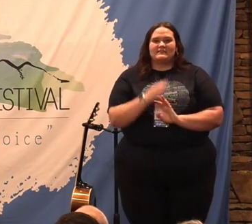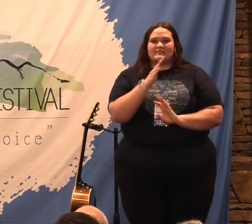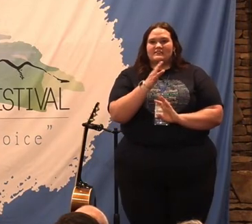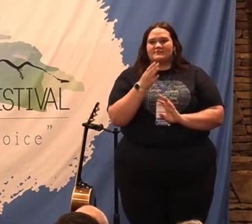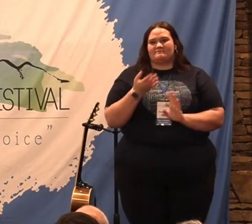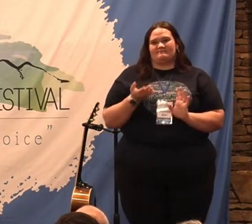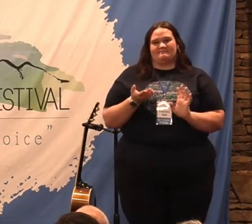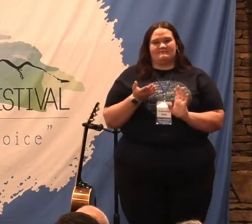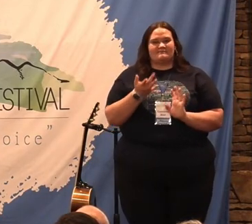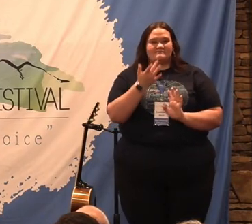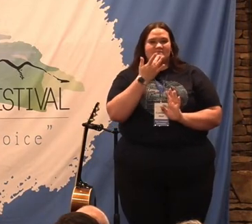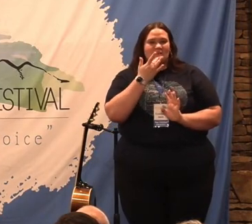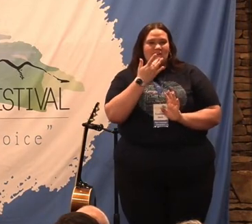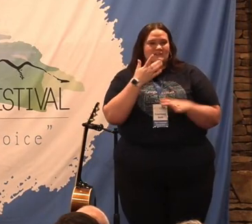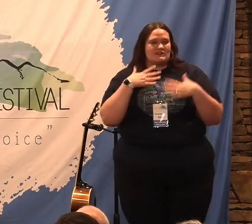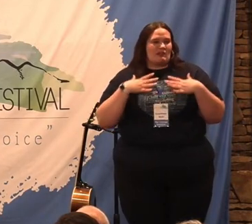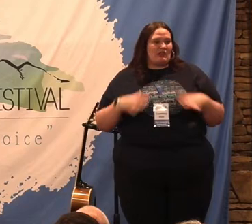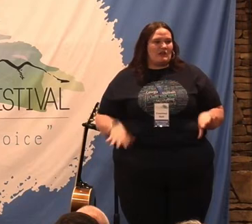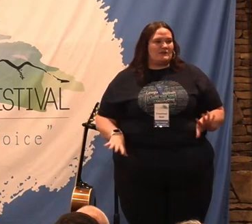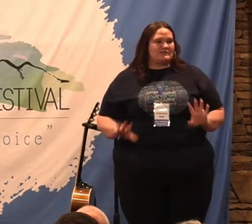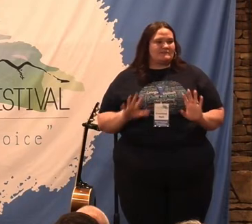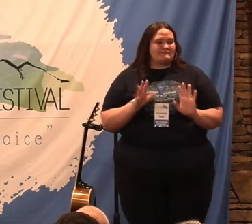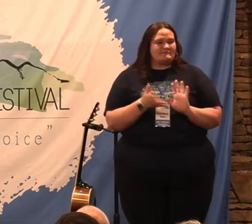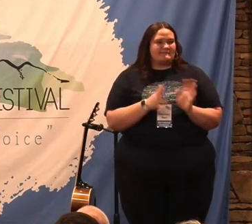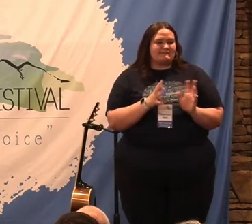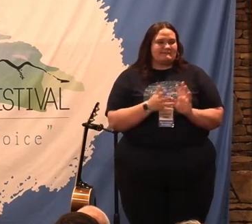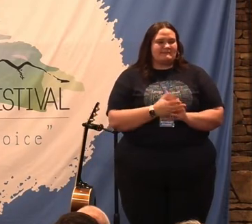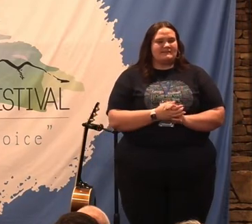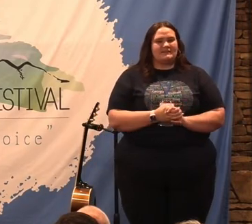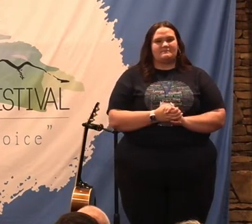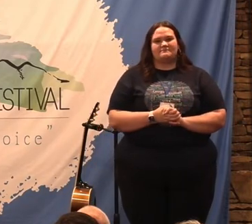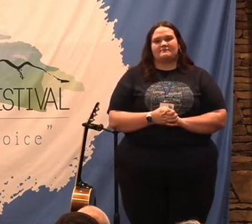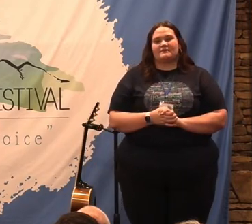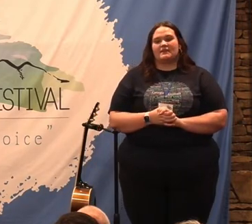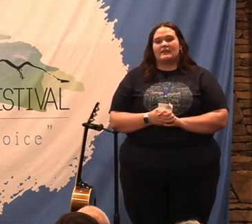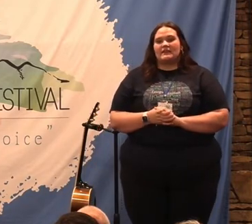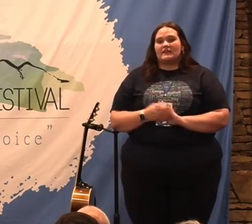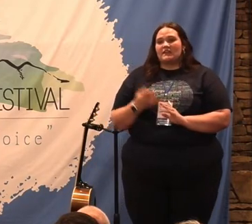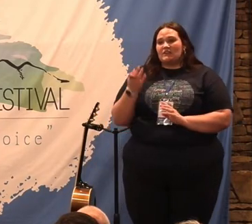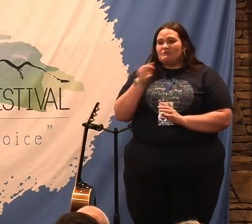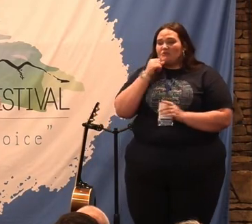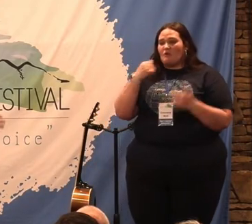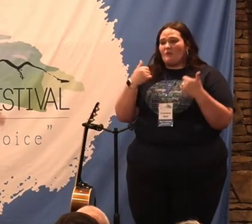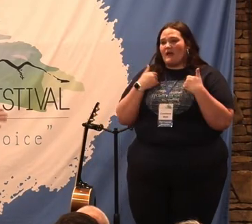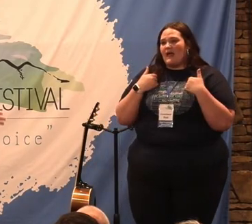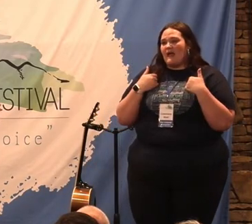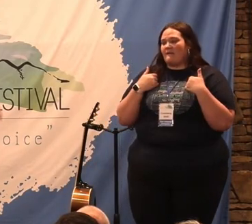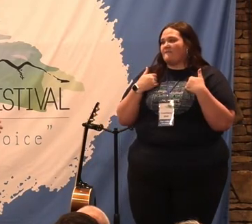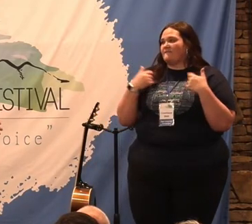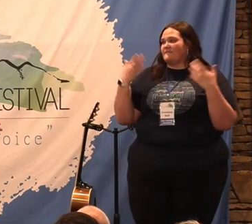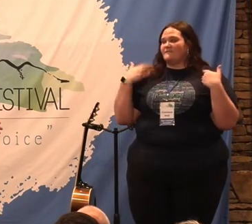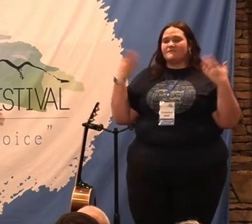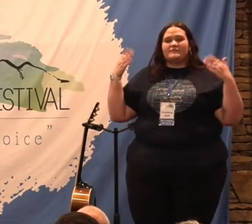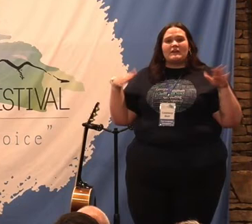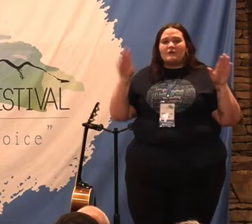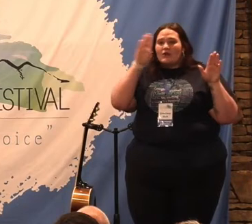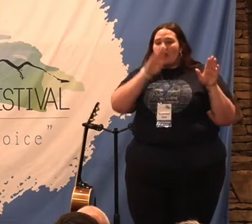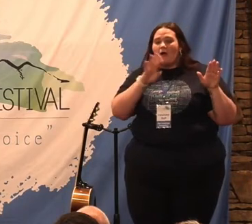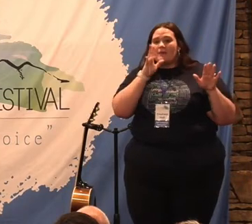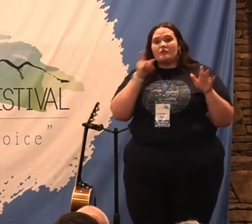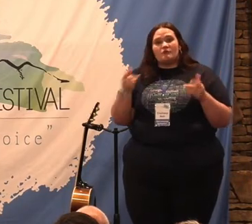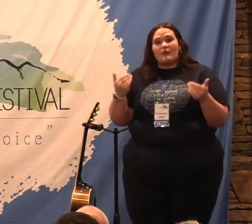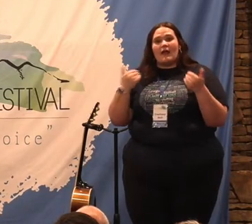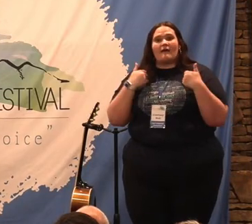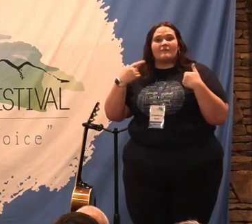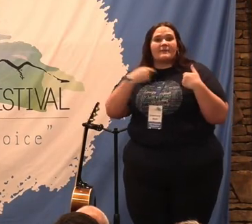is subdued. And you know, while you don't have a regulation fairy godmother, you do have me. Here